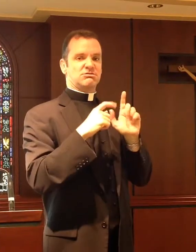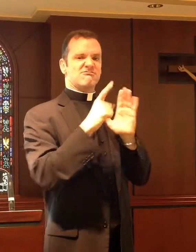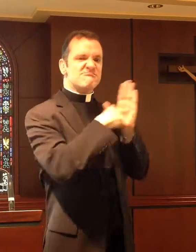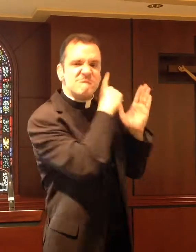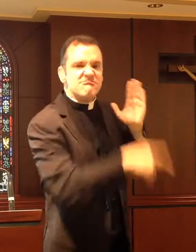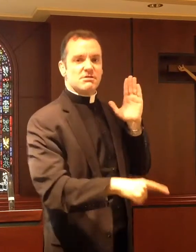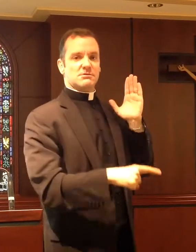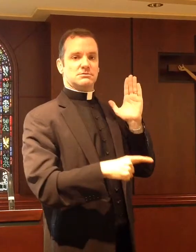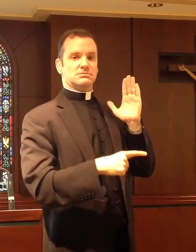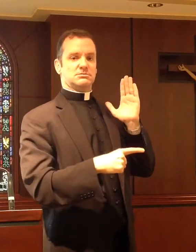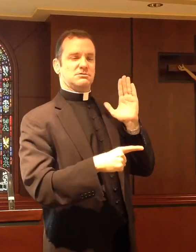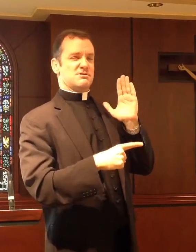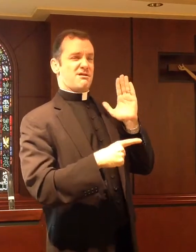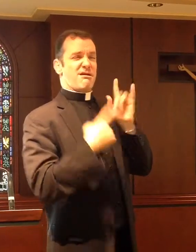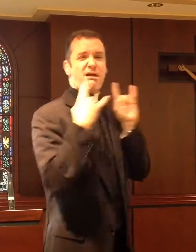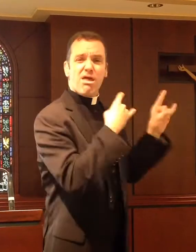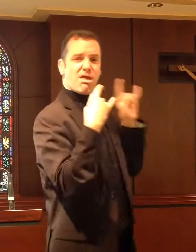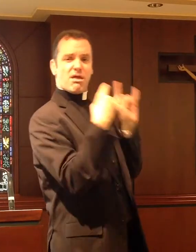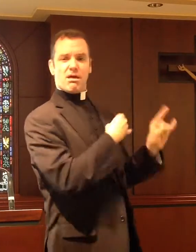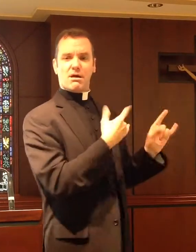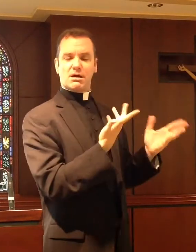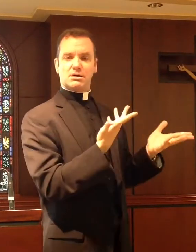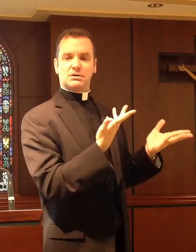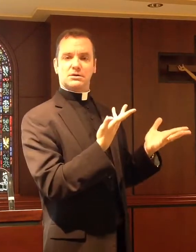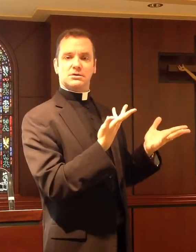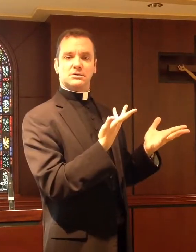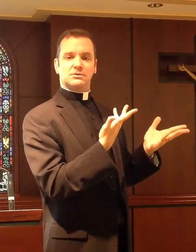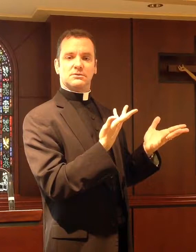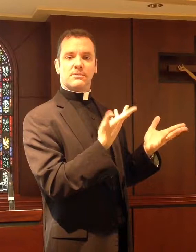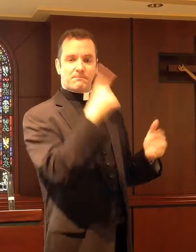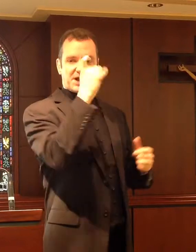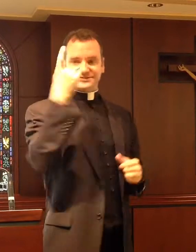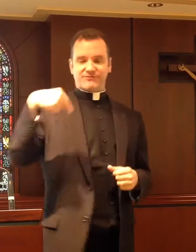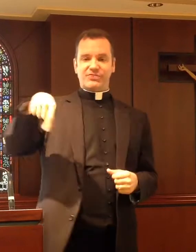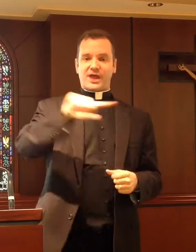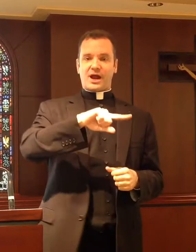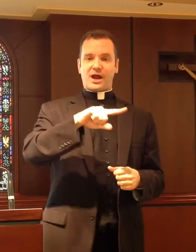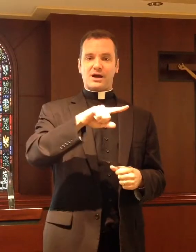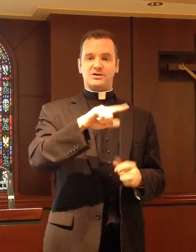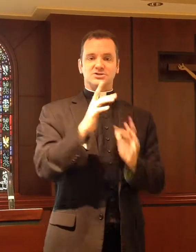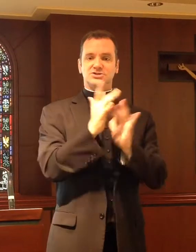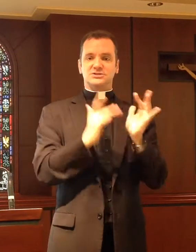he experienced so much discrimination, misunderstanding, and mockery from the people.